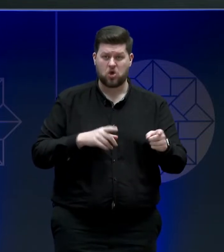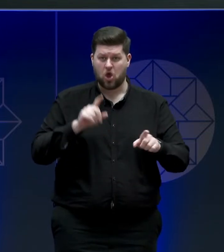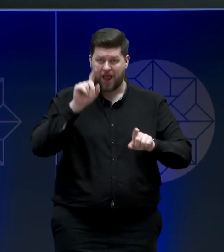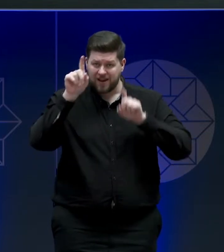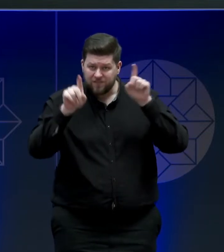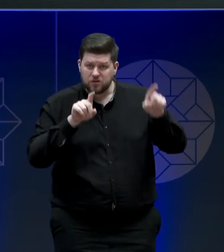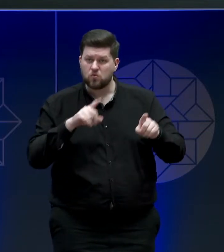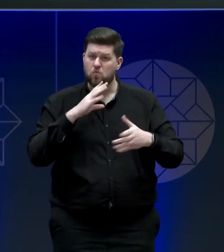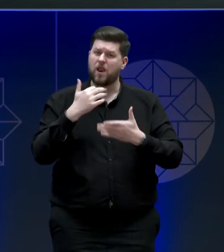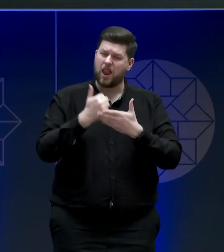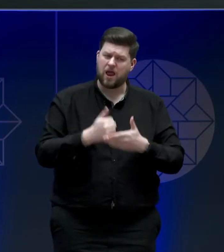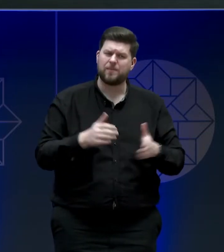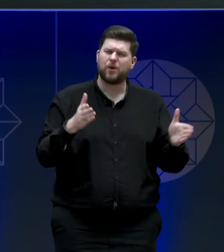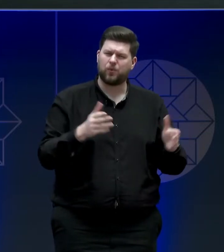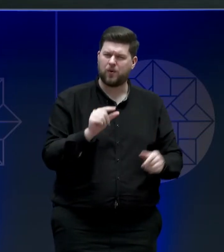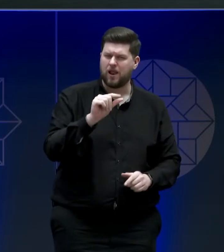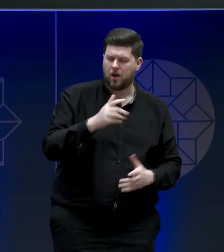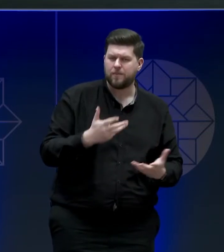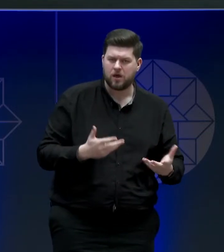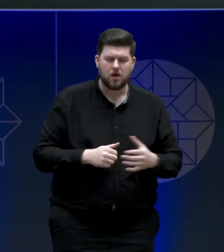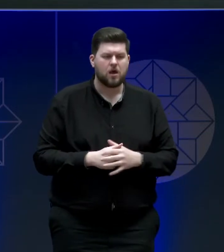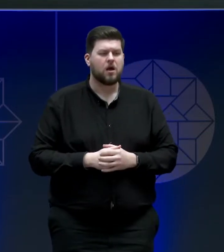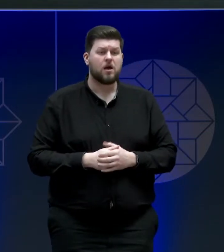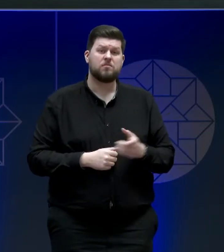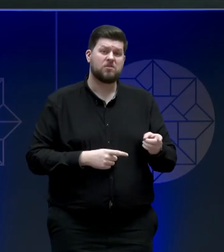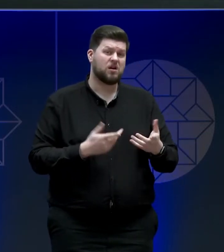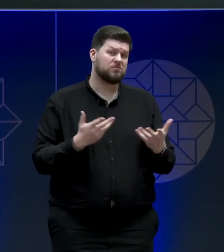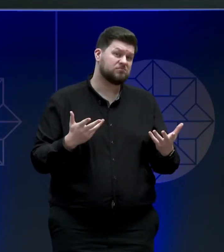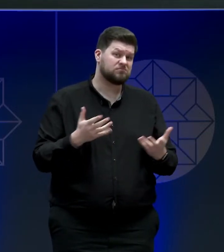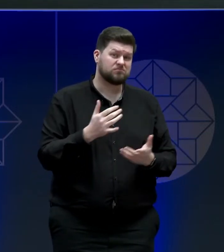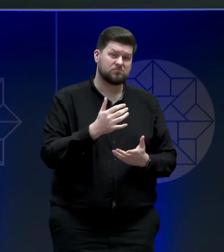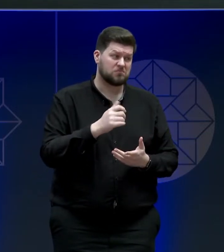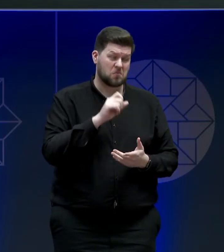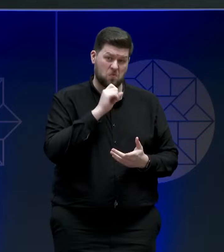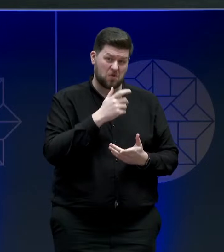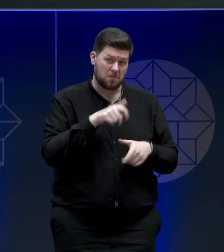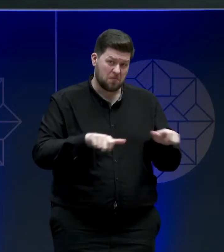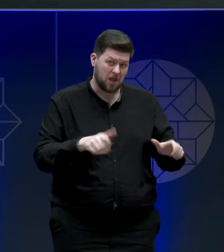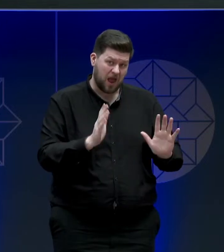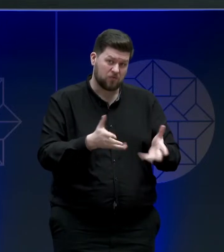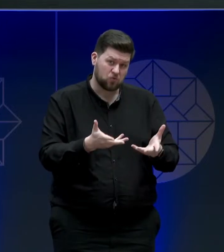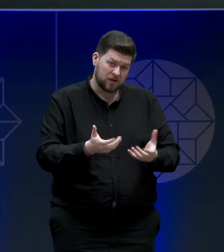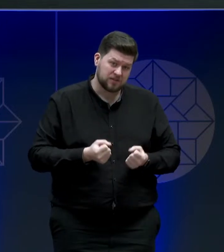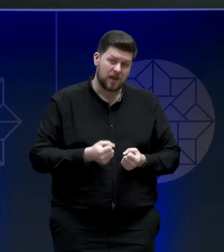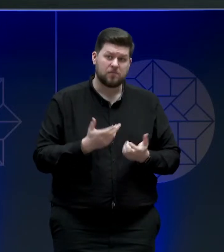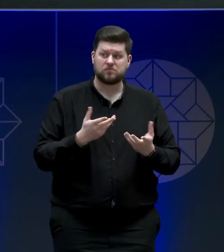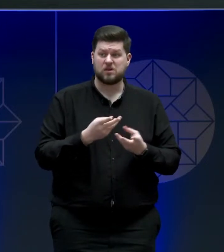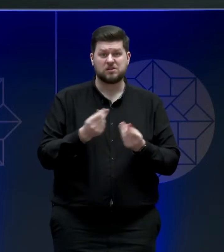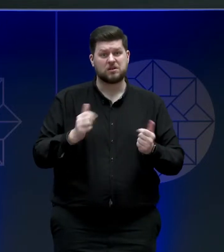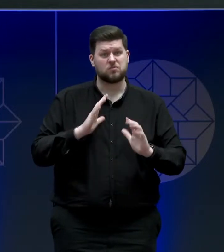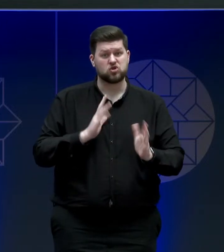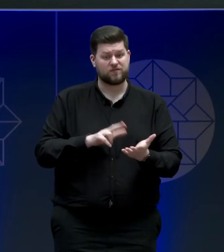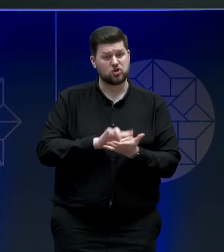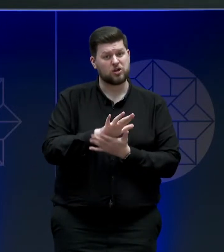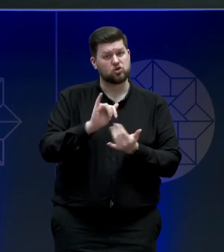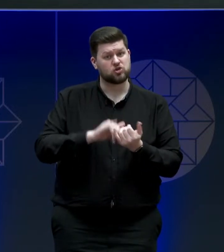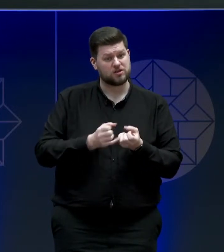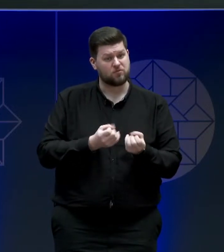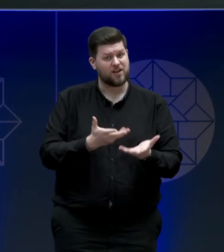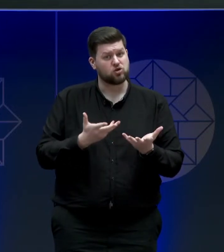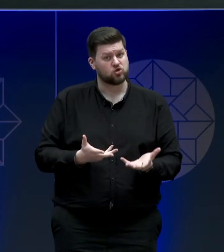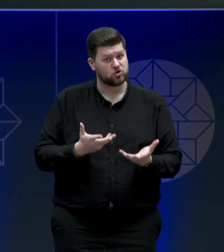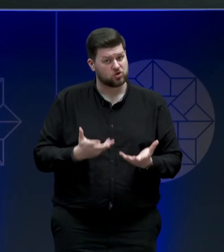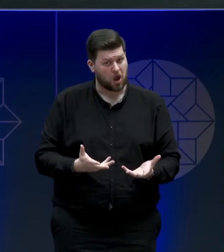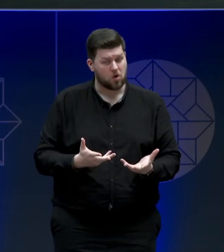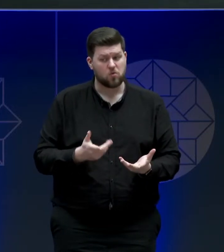some of that, but are people going to have to accept that there are services the NHS provides at the moment that it's not going to be able